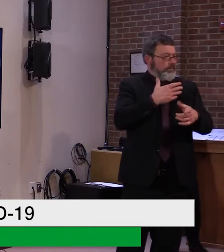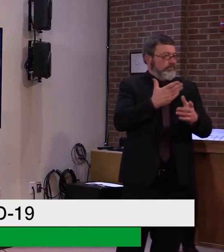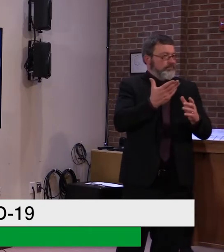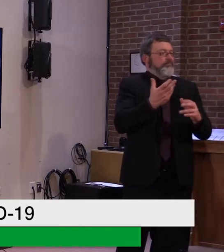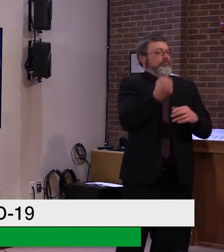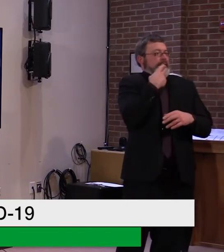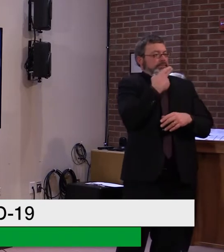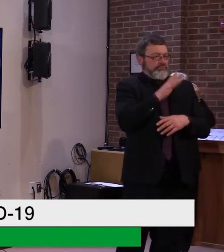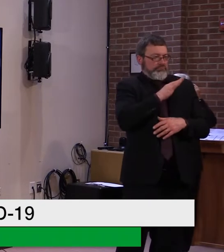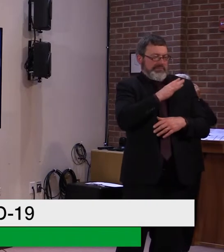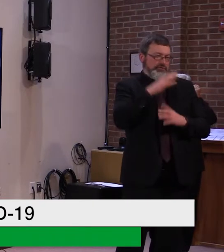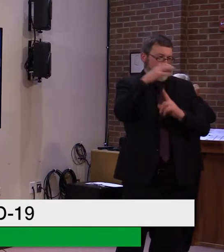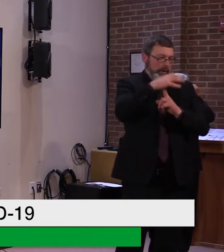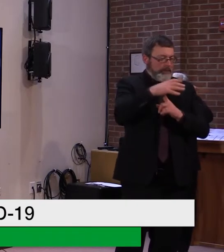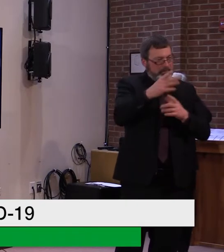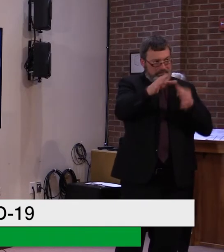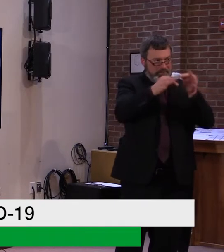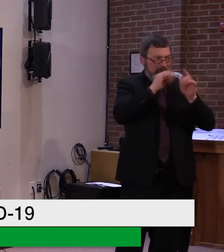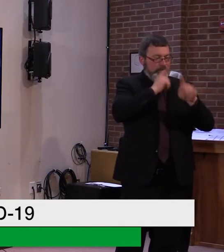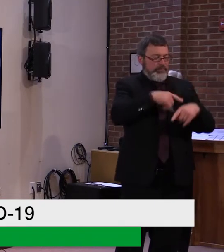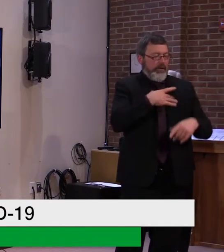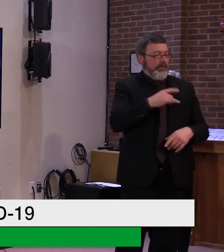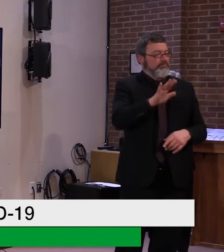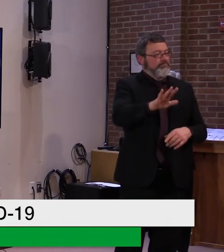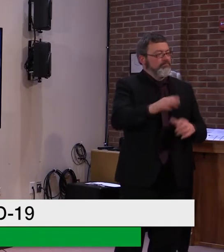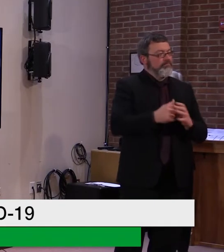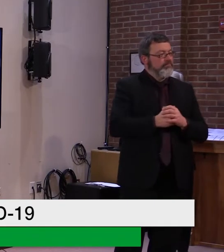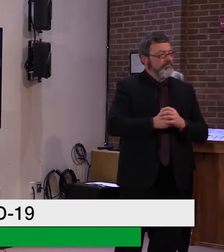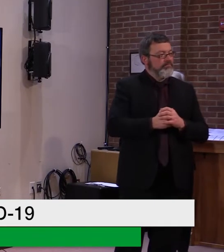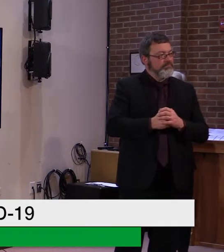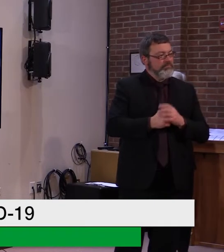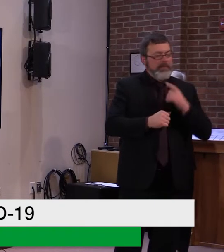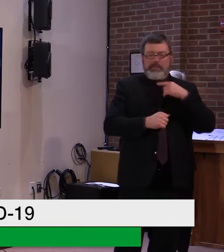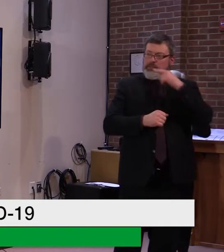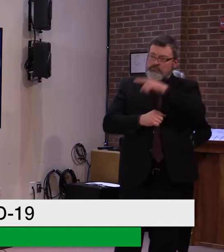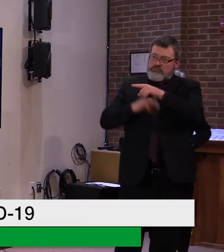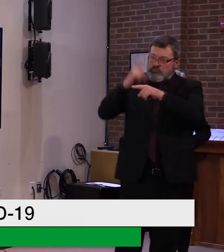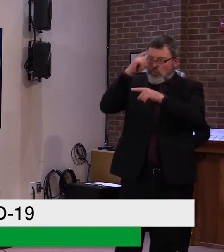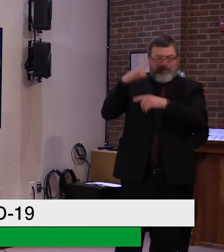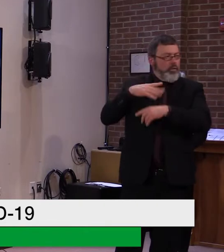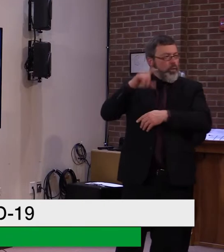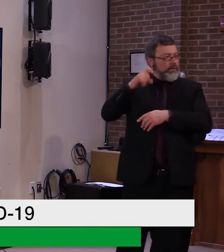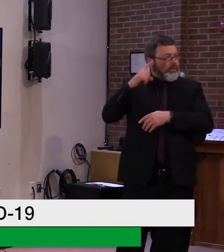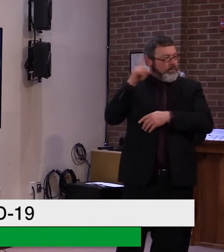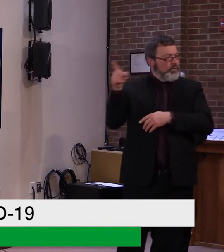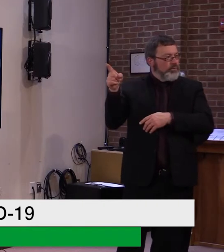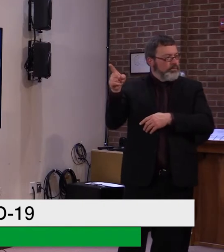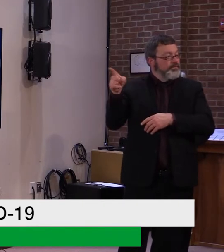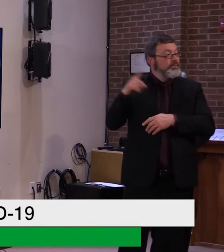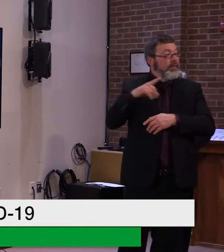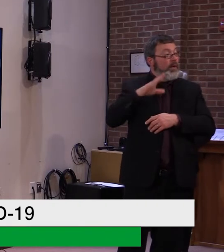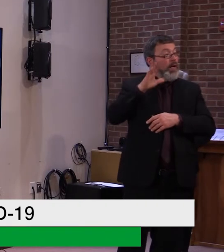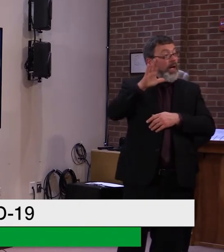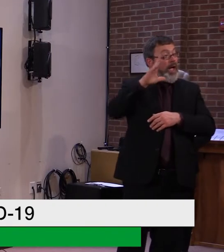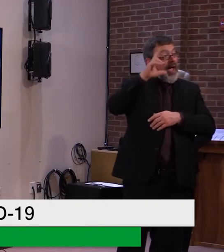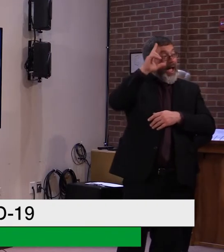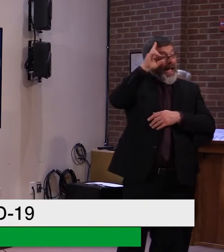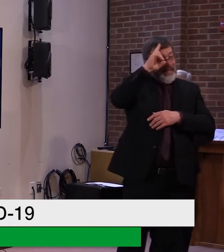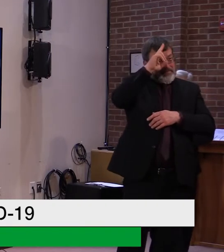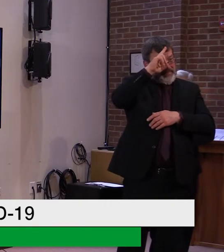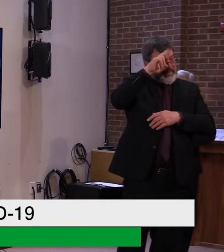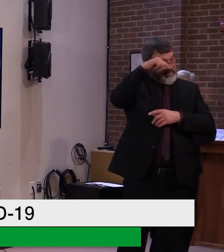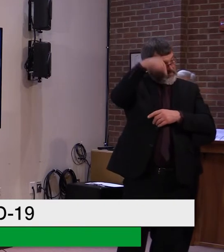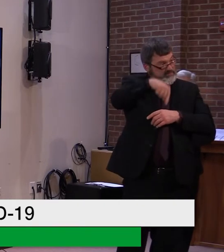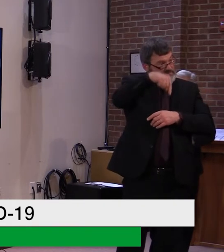hospital uh in question might be outside of vermont borders possibly in no hospital was in vermont it was